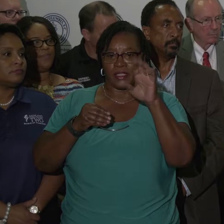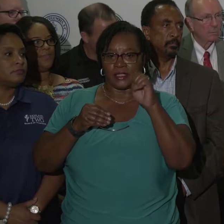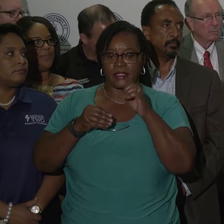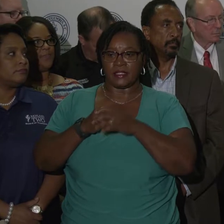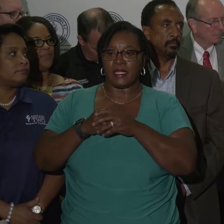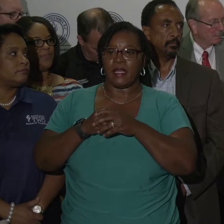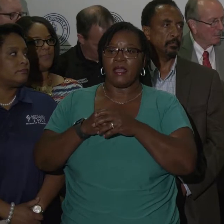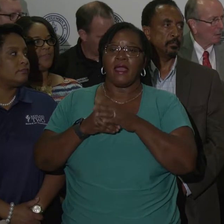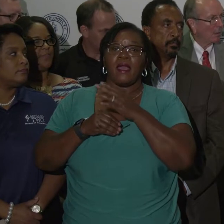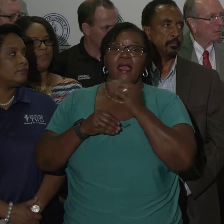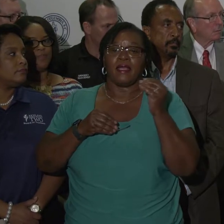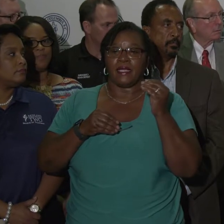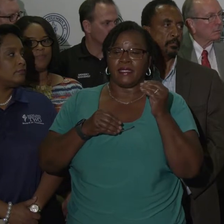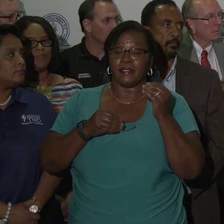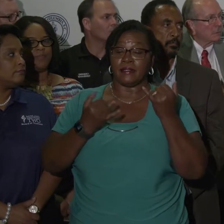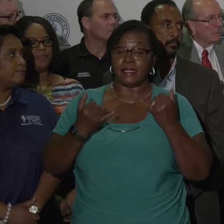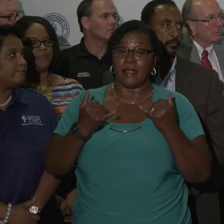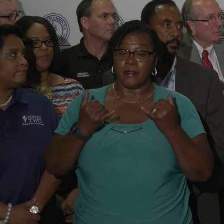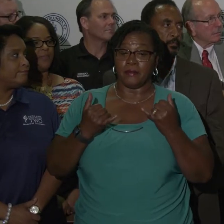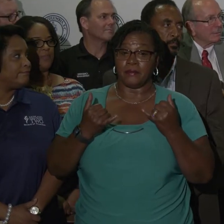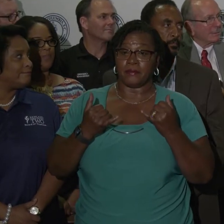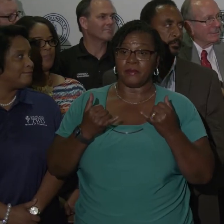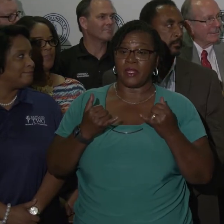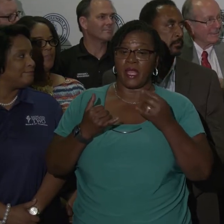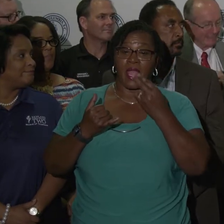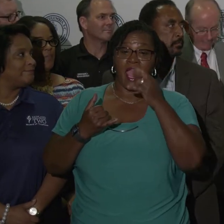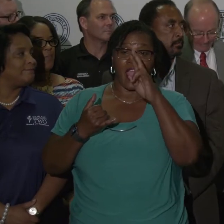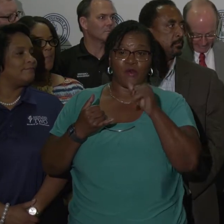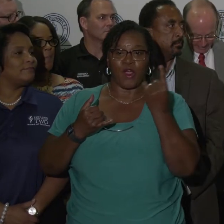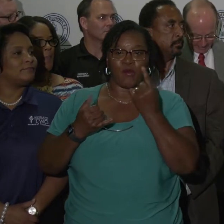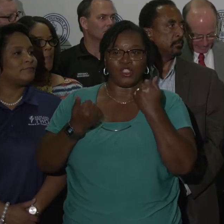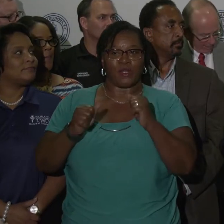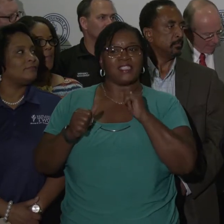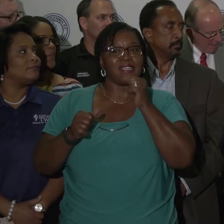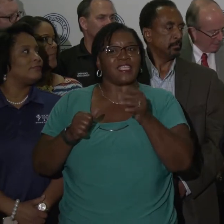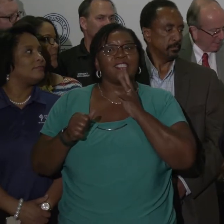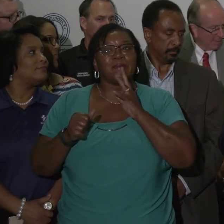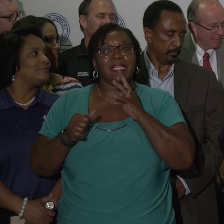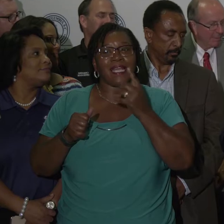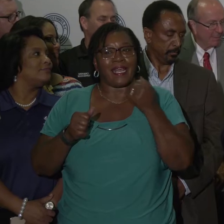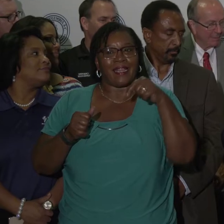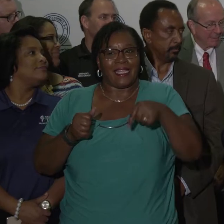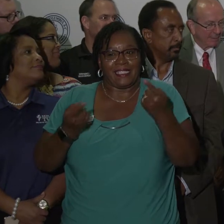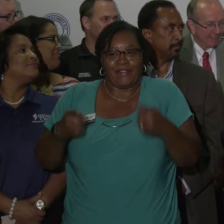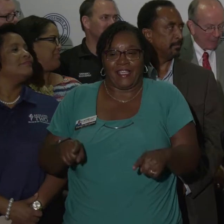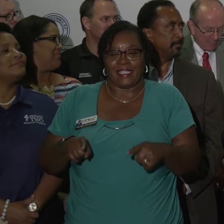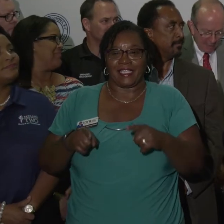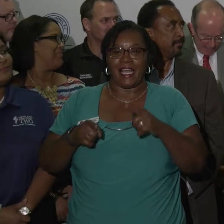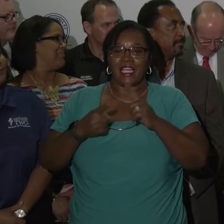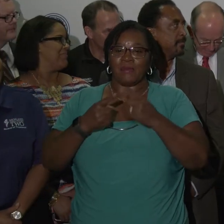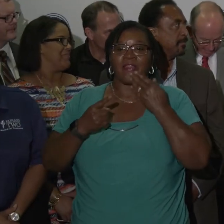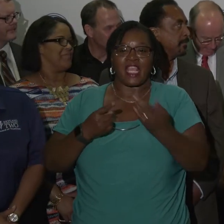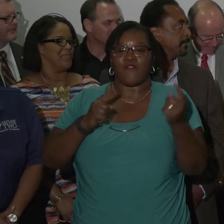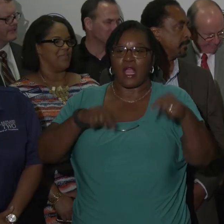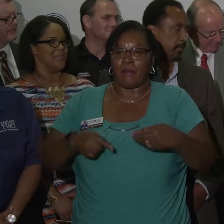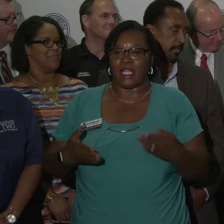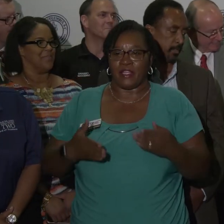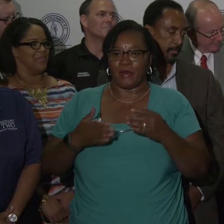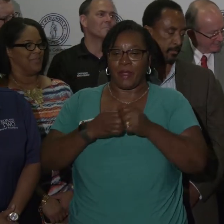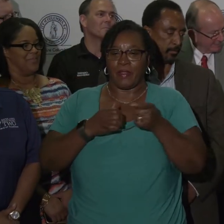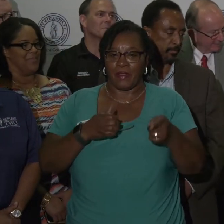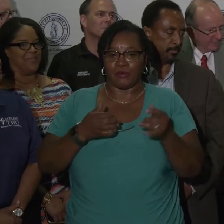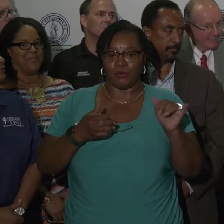as well today. Now, Harry always tries not to speak at these events, and Missy, thank you for being here with John as